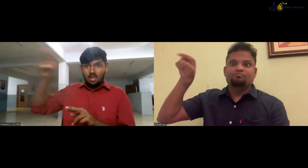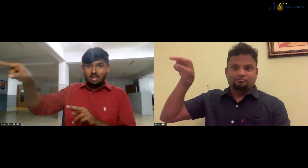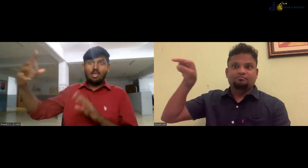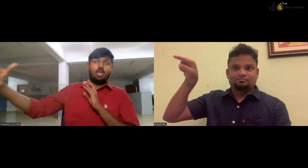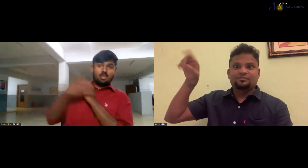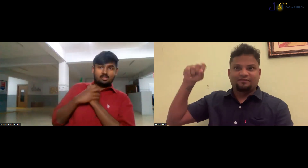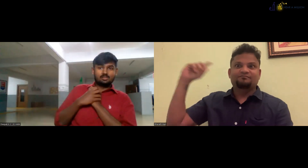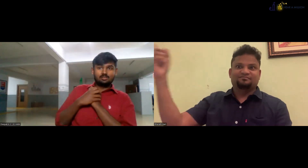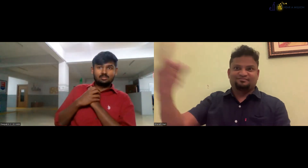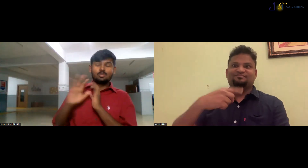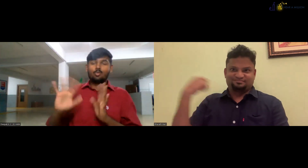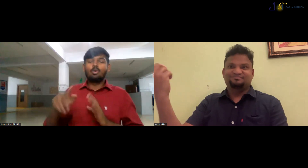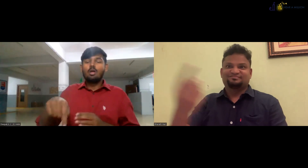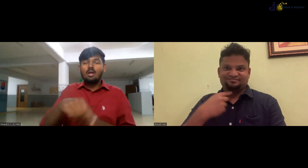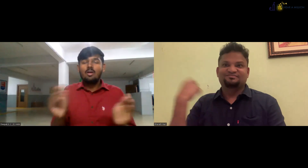I didn't see